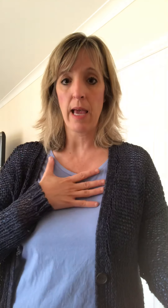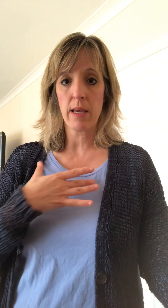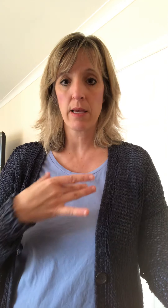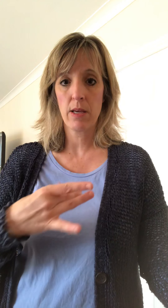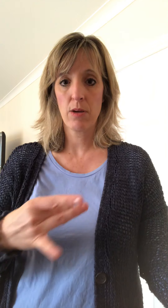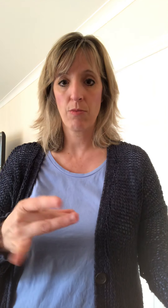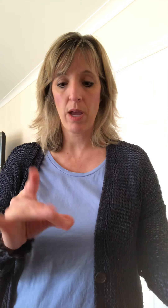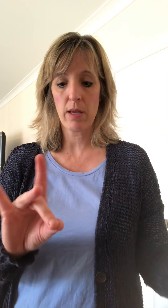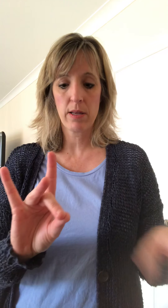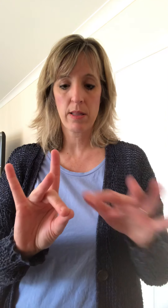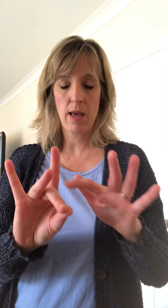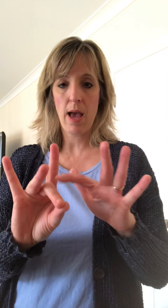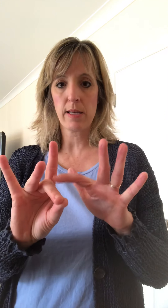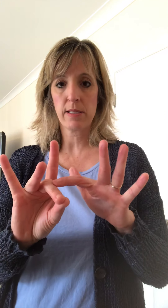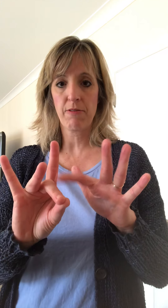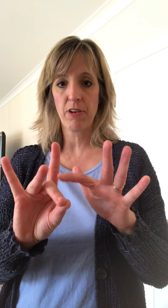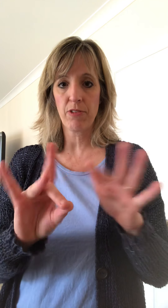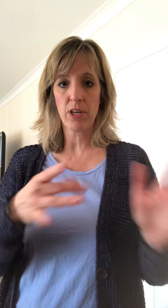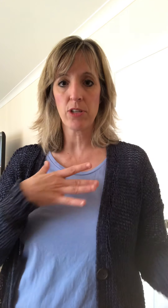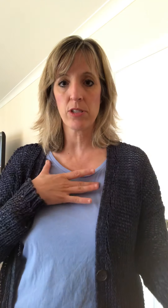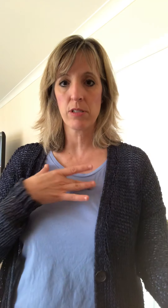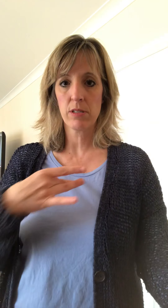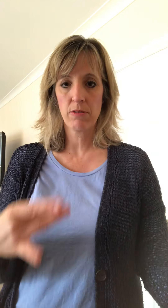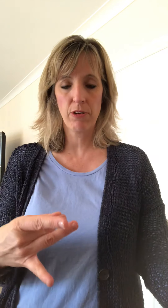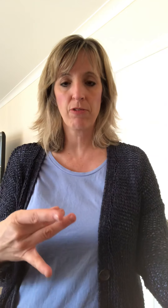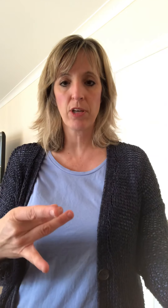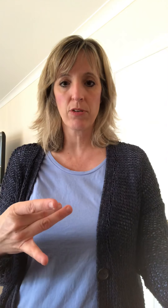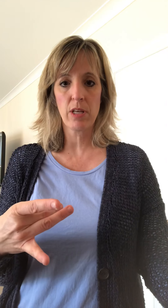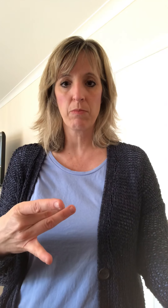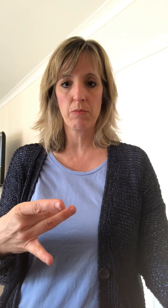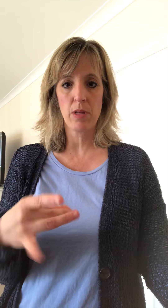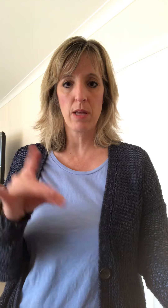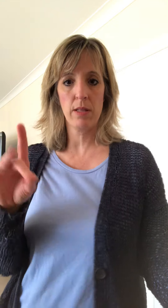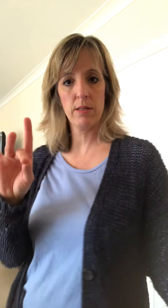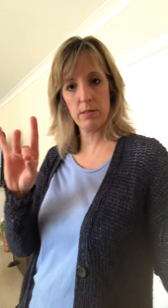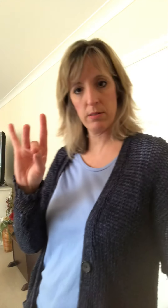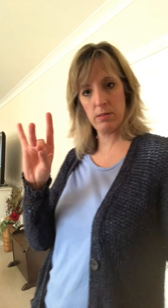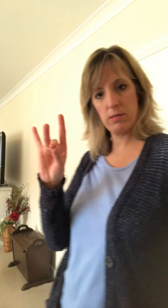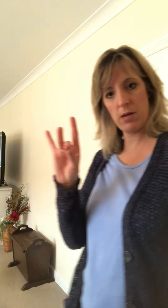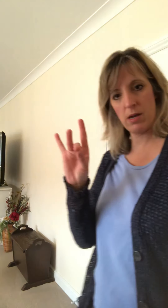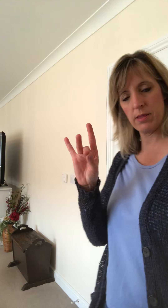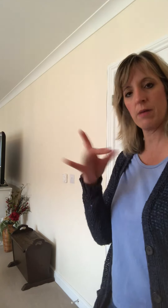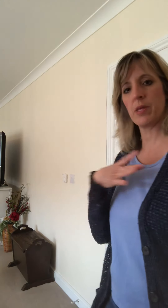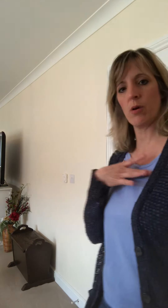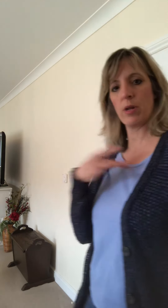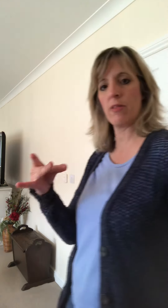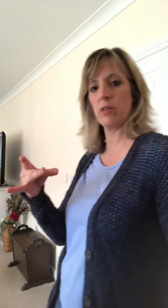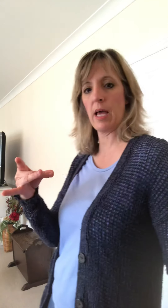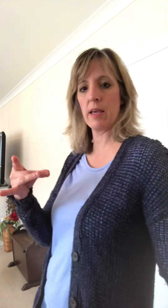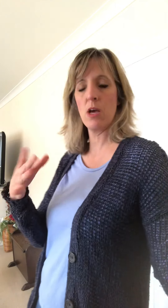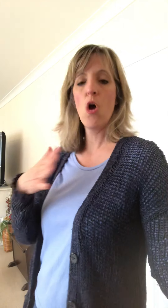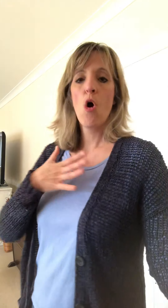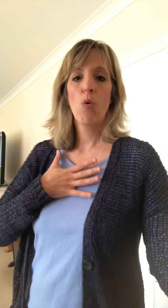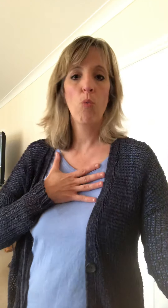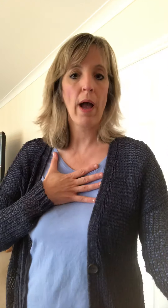like, right? It has the feel finger that and thumb that go together like. White